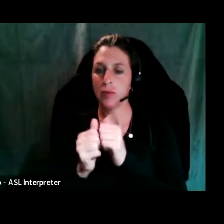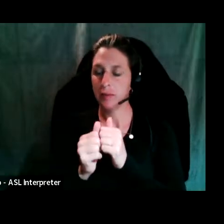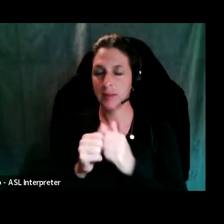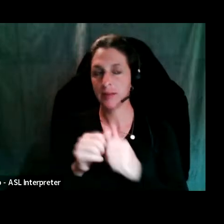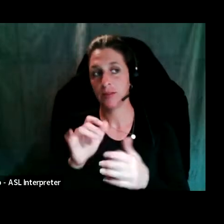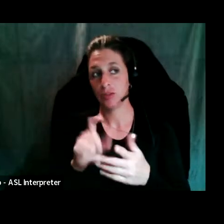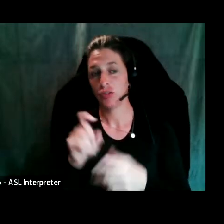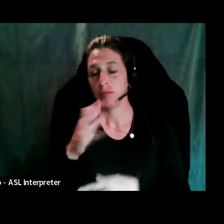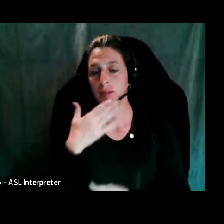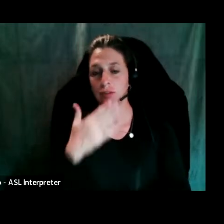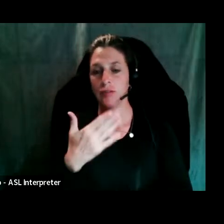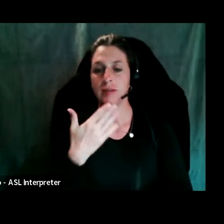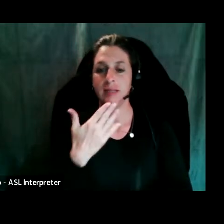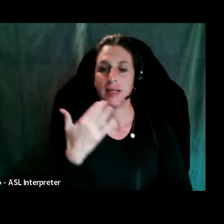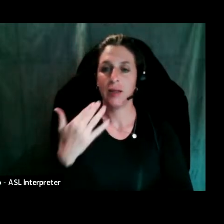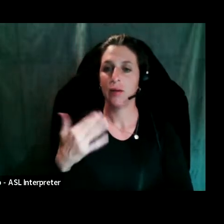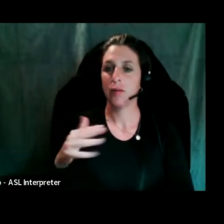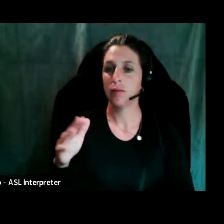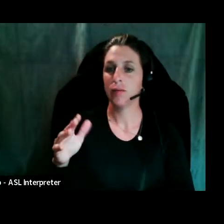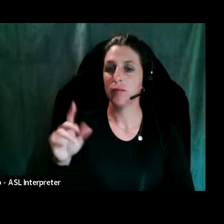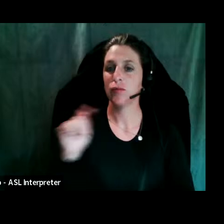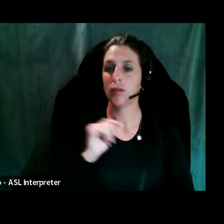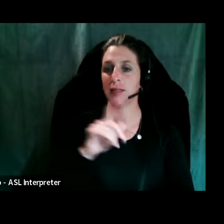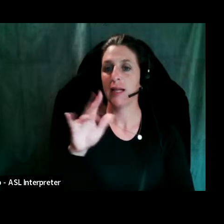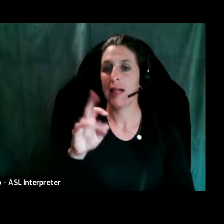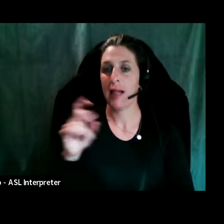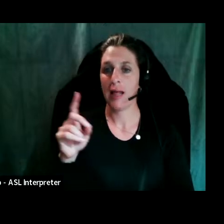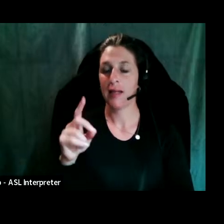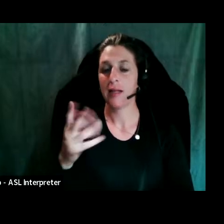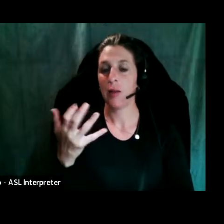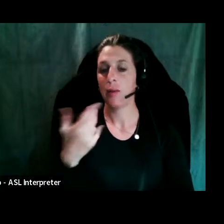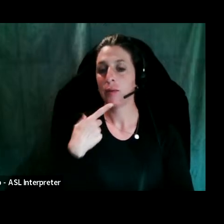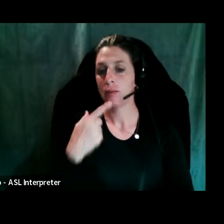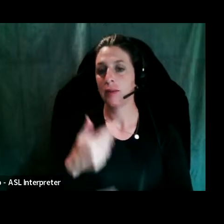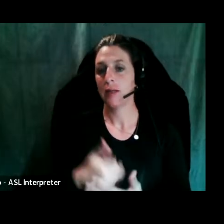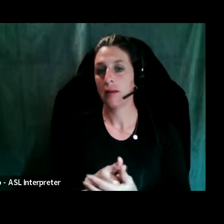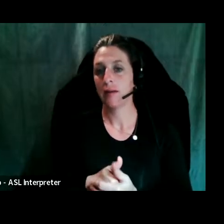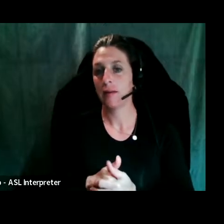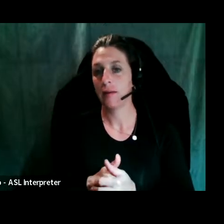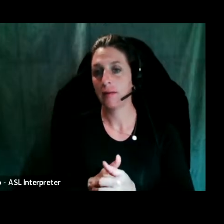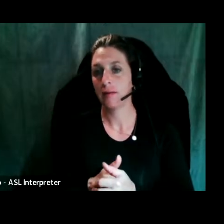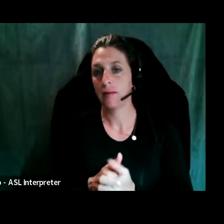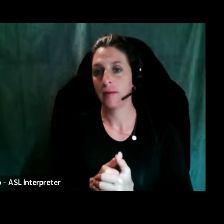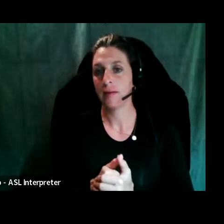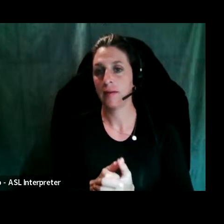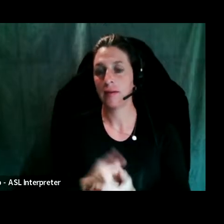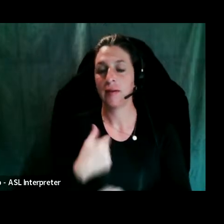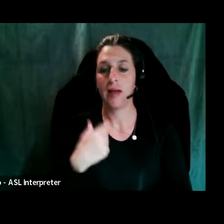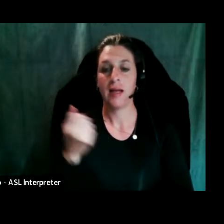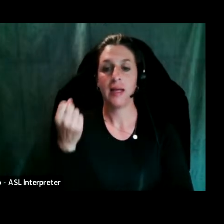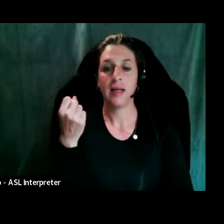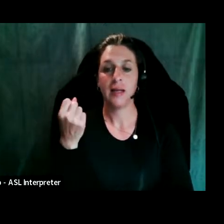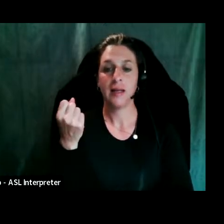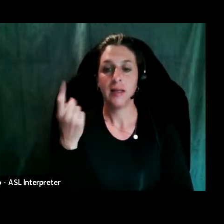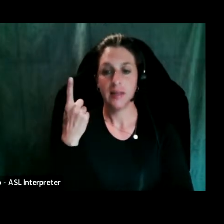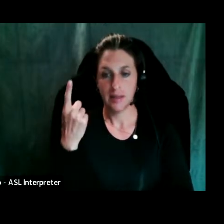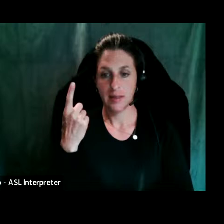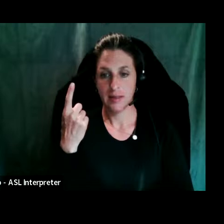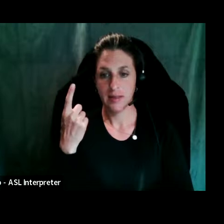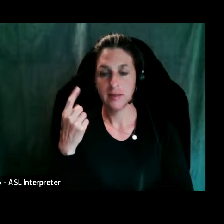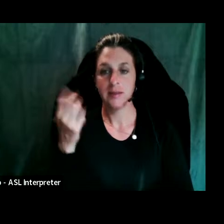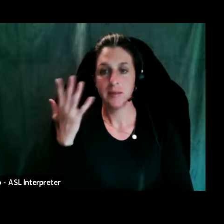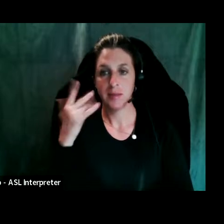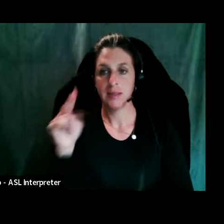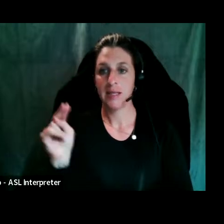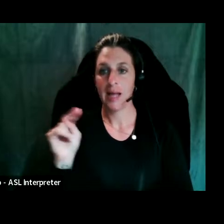you. Trustee Land. I just want to say, so I get this because the